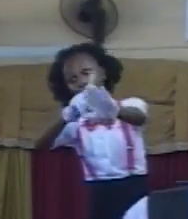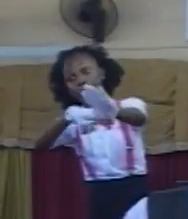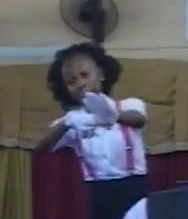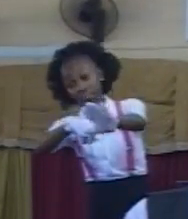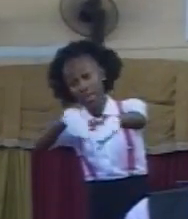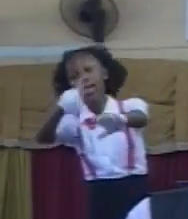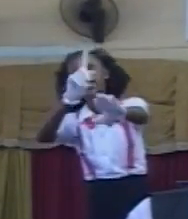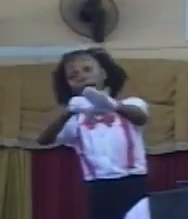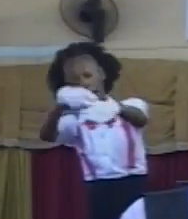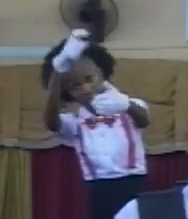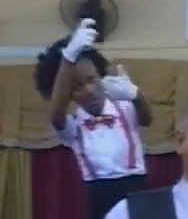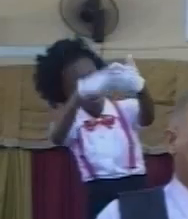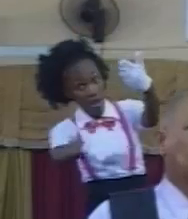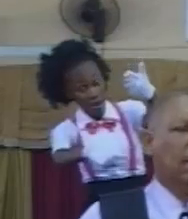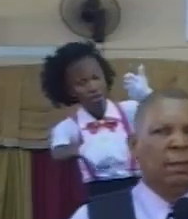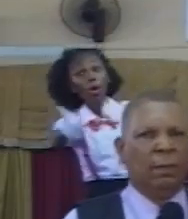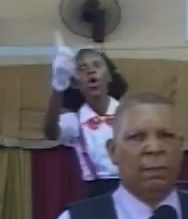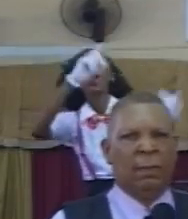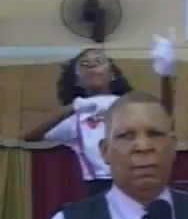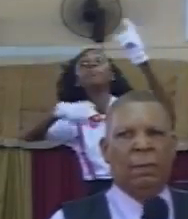the minute the challenges come,